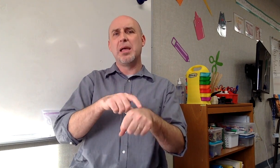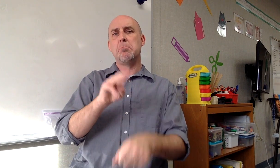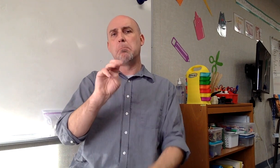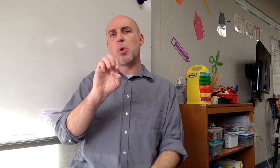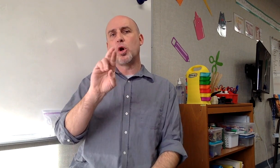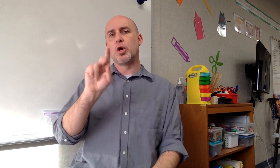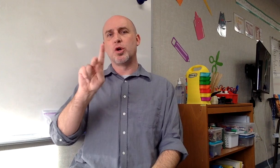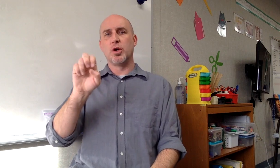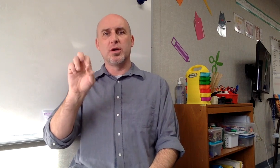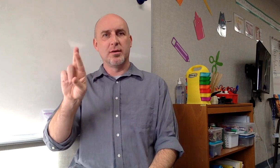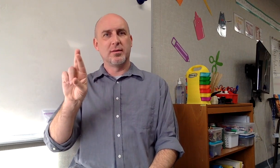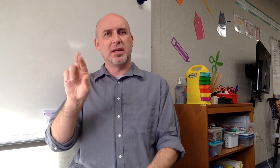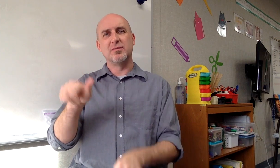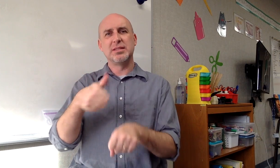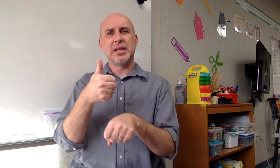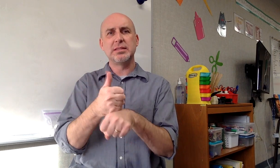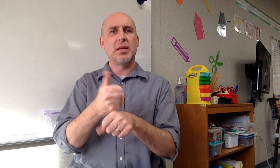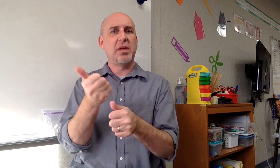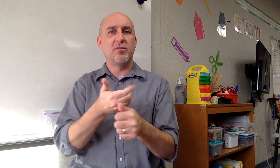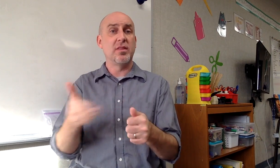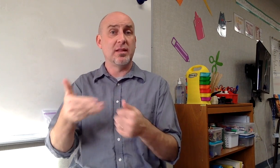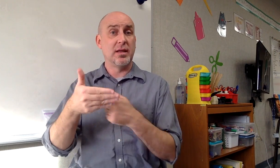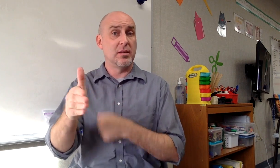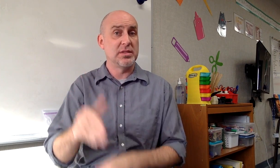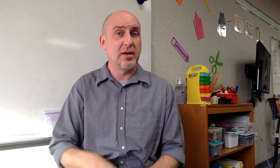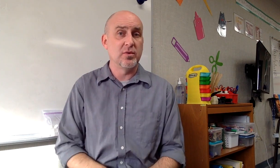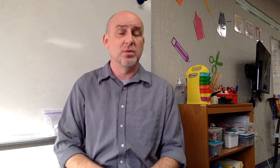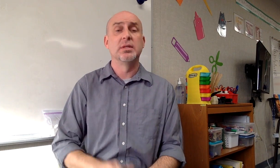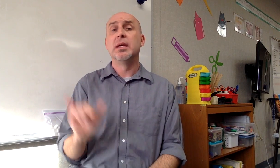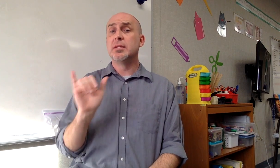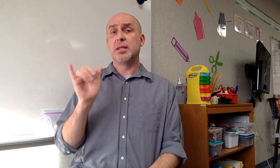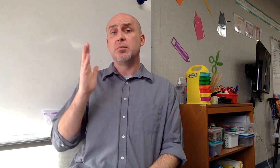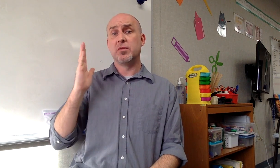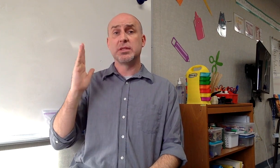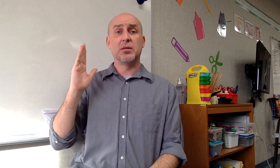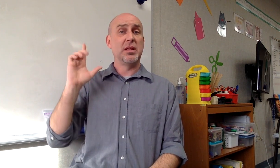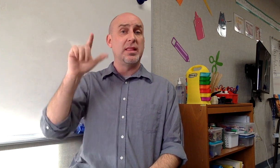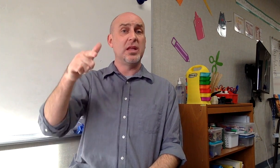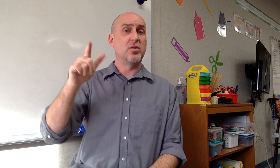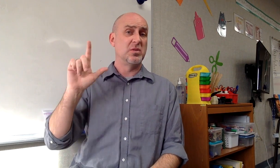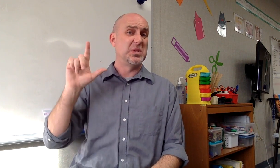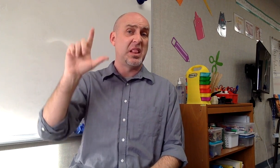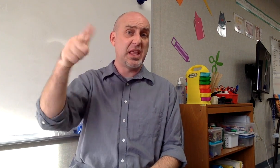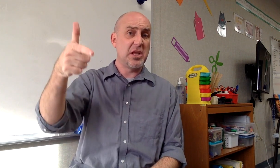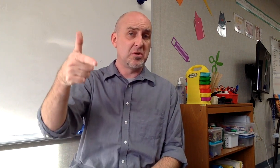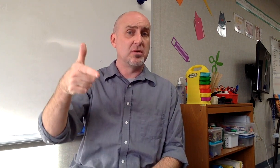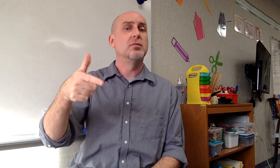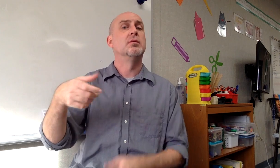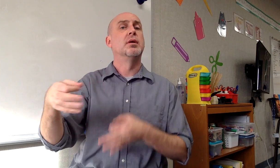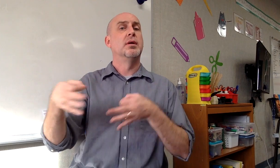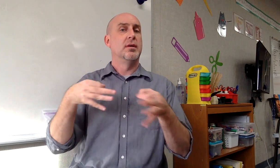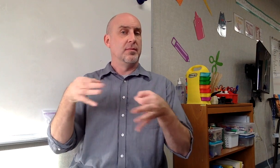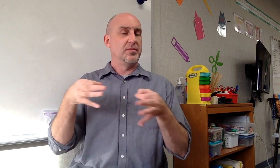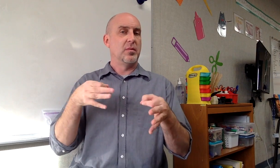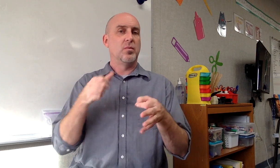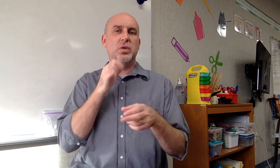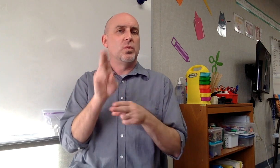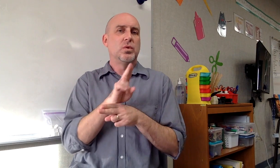time marker kind of sets up everything that comes afterwards. Same if it's going to be later. You could say later, and we don't